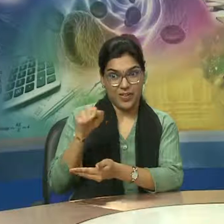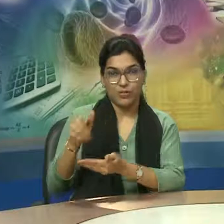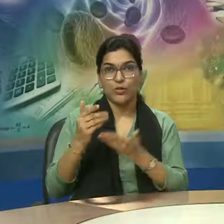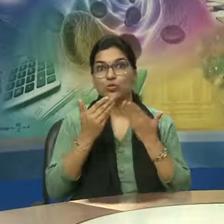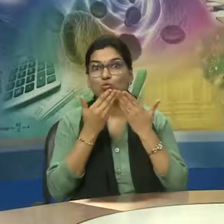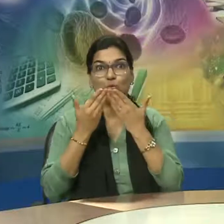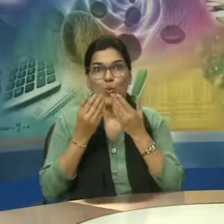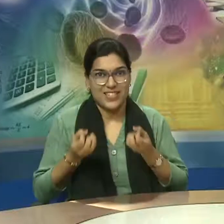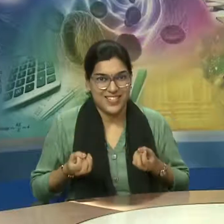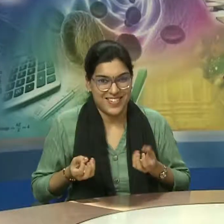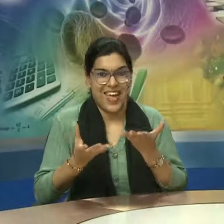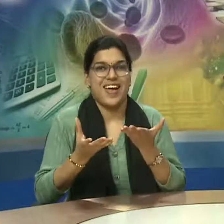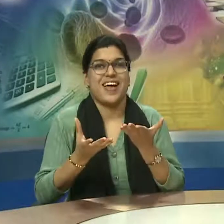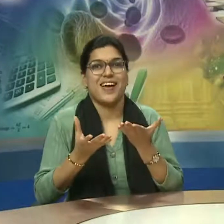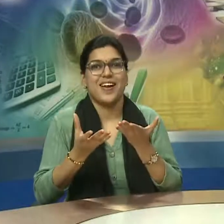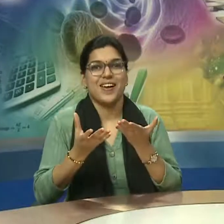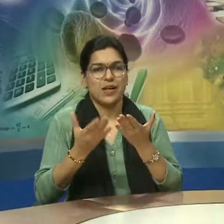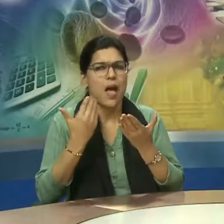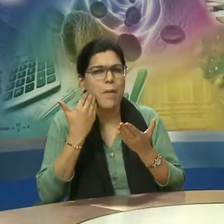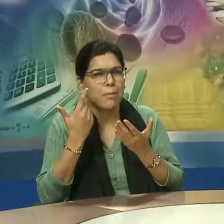prefixes pre.